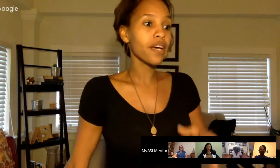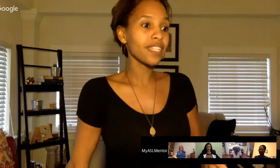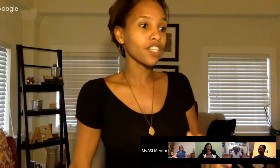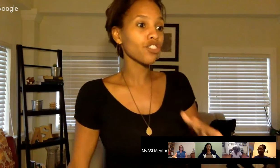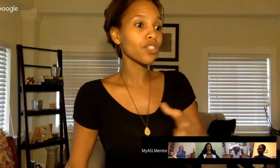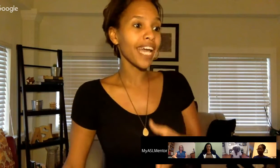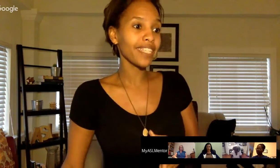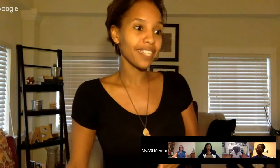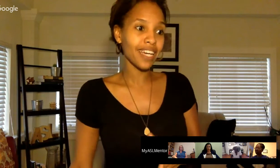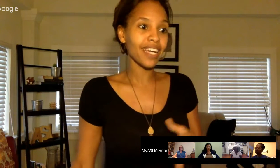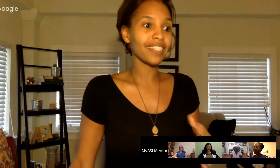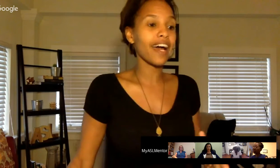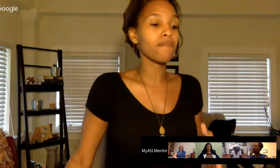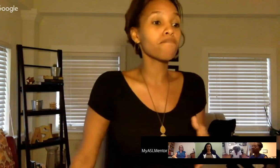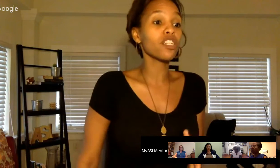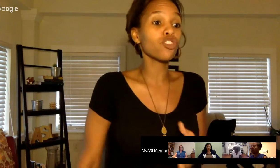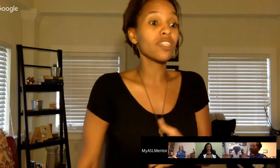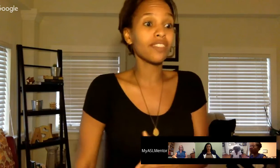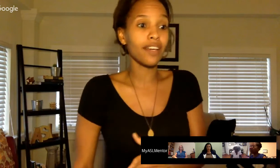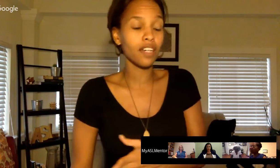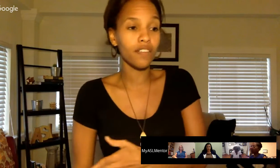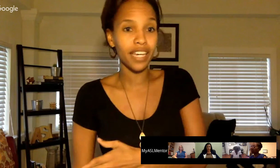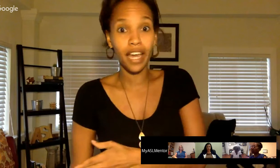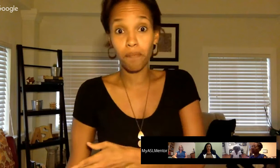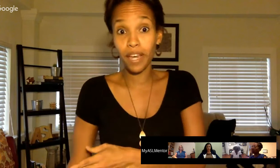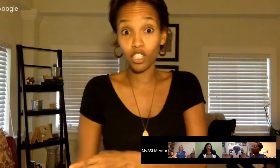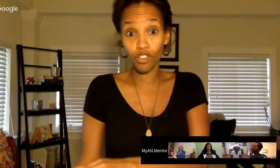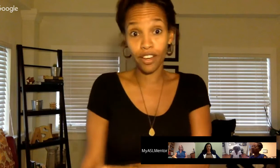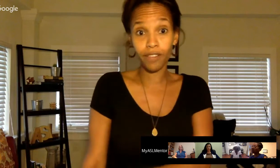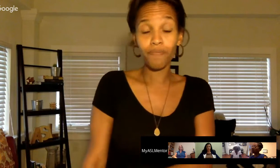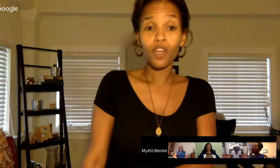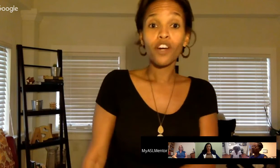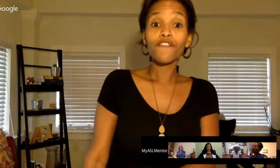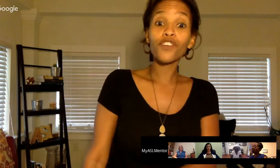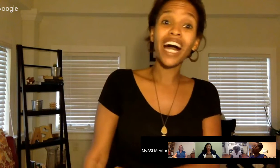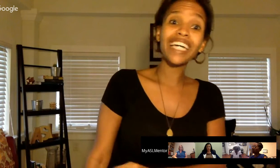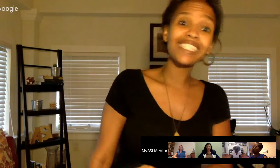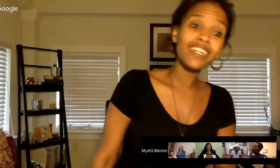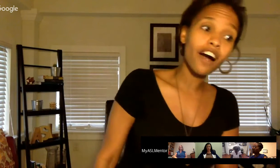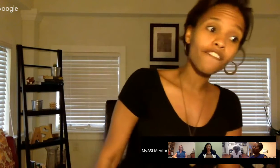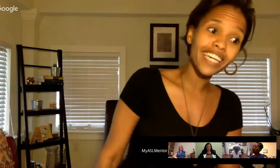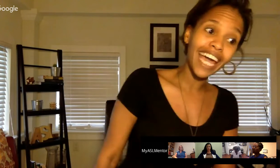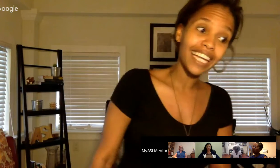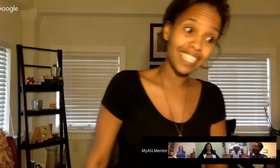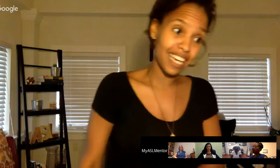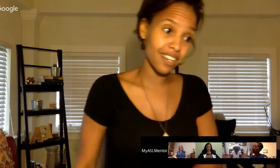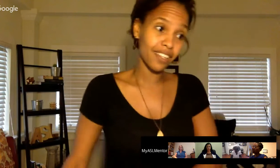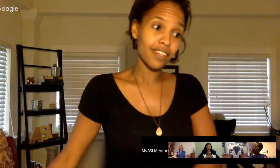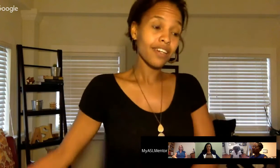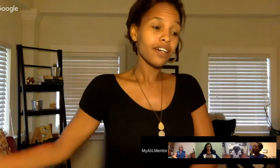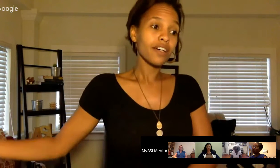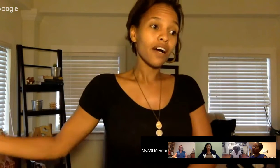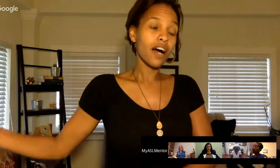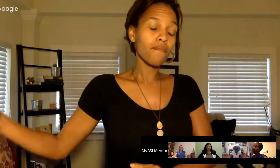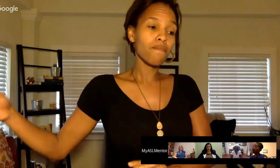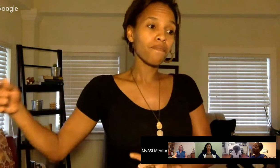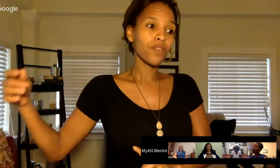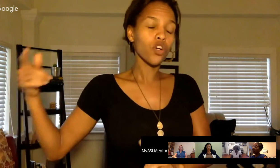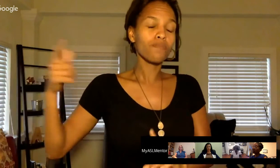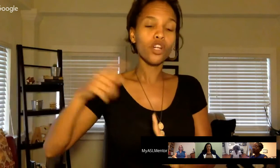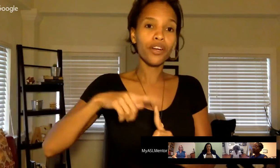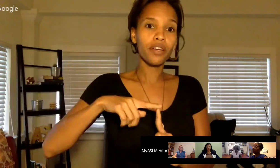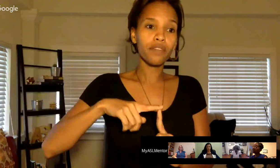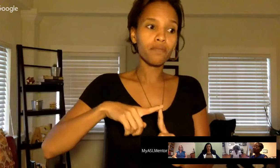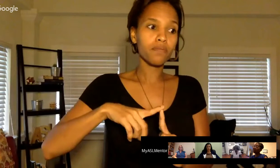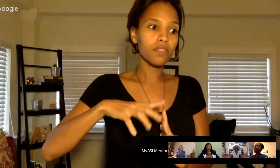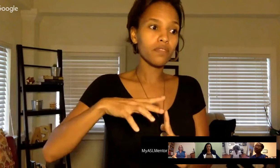After a presidential candidate has had much success on the campaign trail. For the idea of candidate,